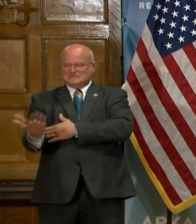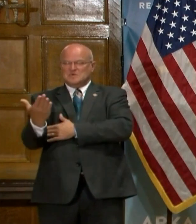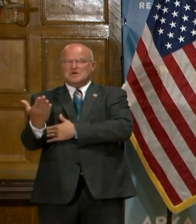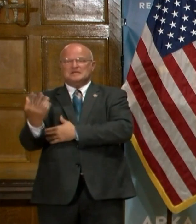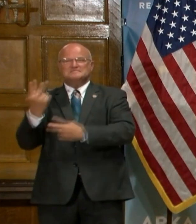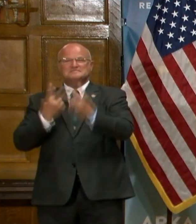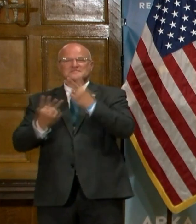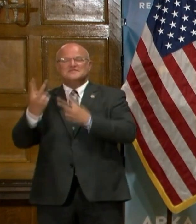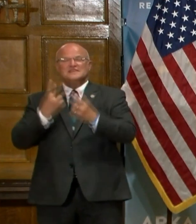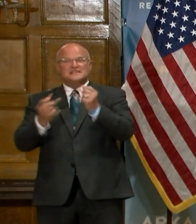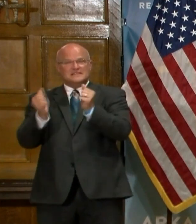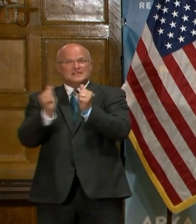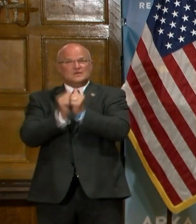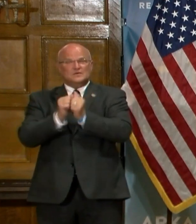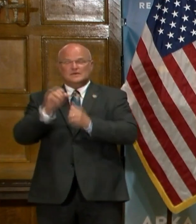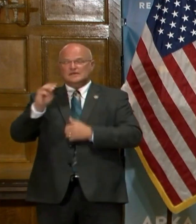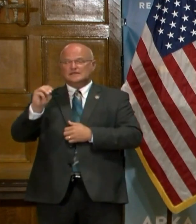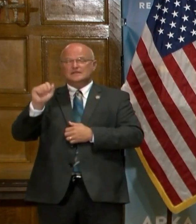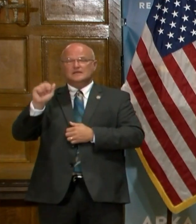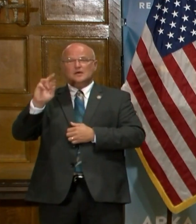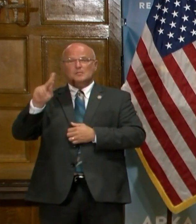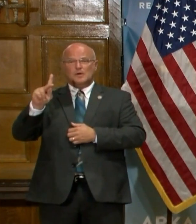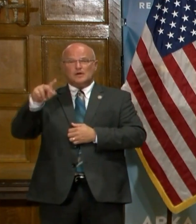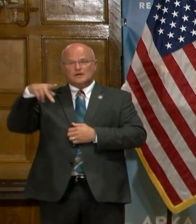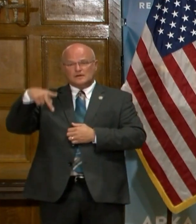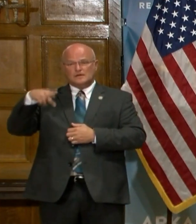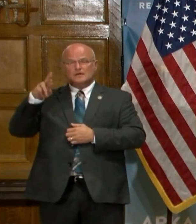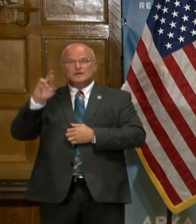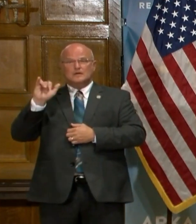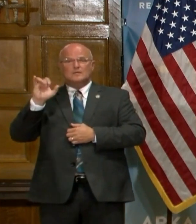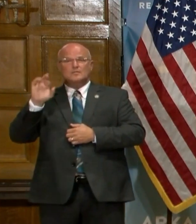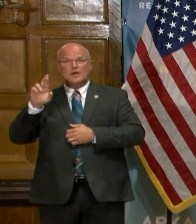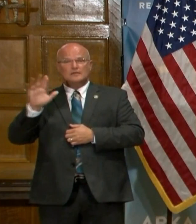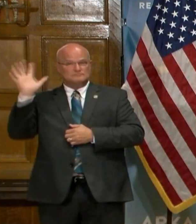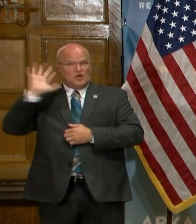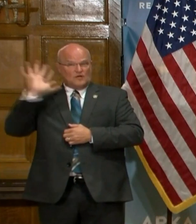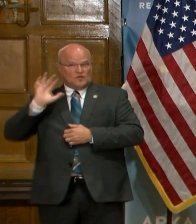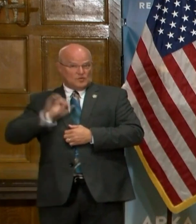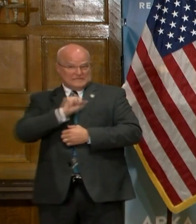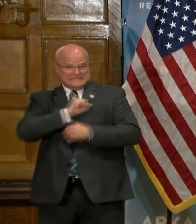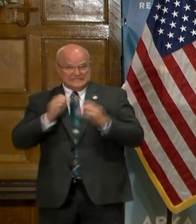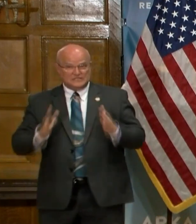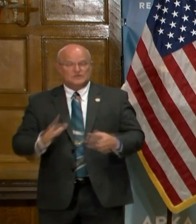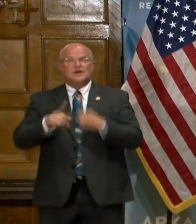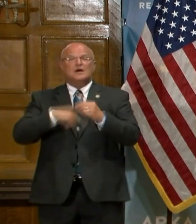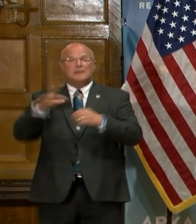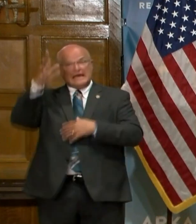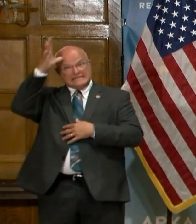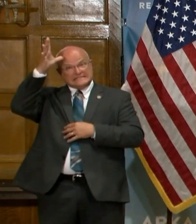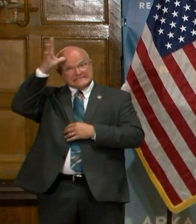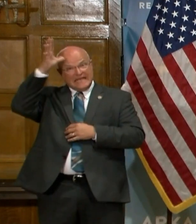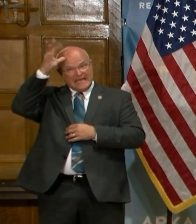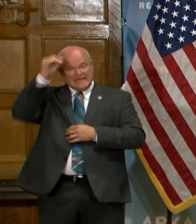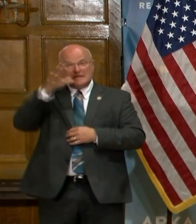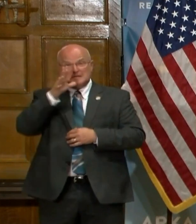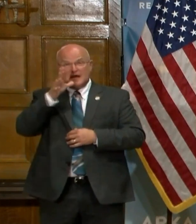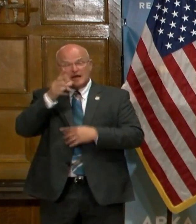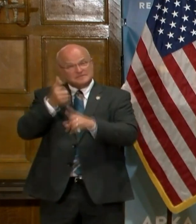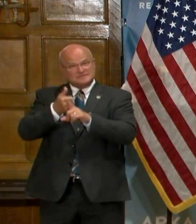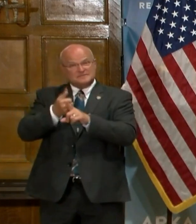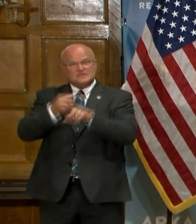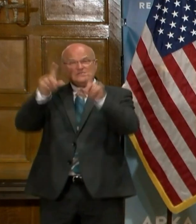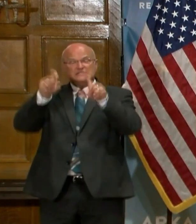to visit with Mark Pryor, former Senator Mark Pryor, and about his dad and mom